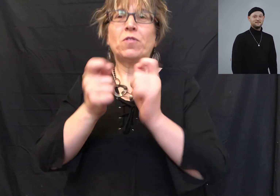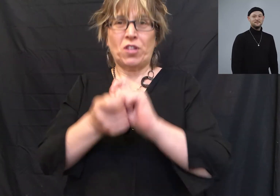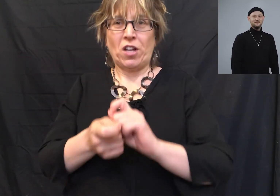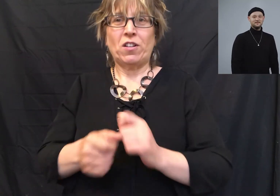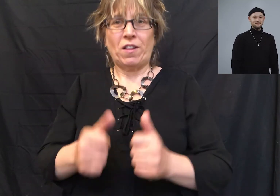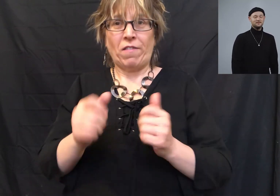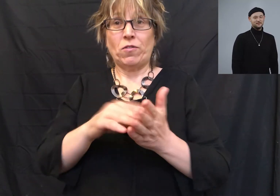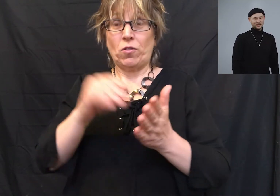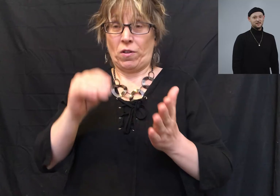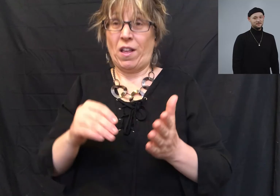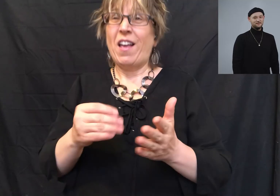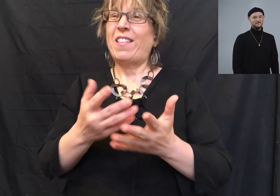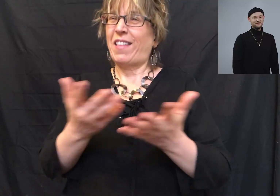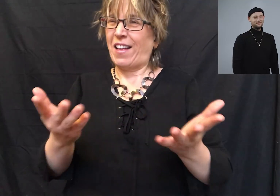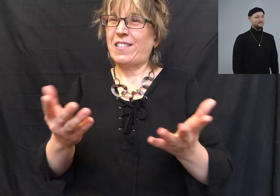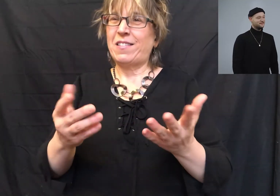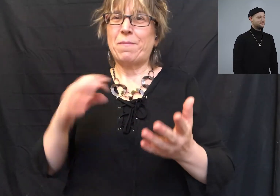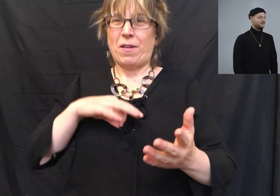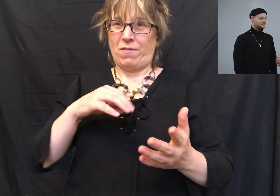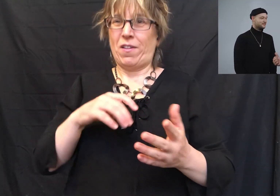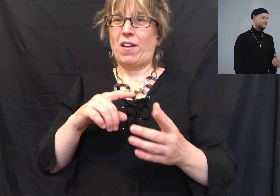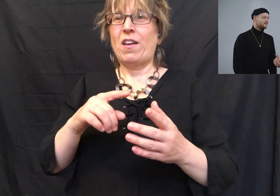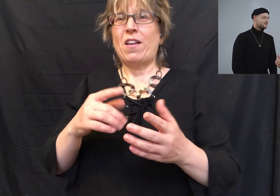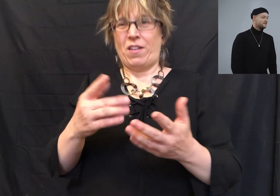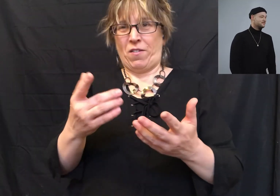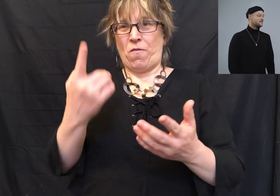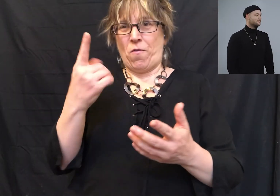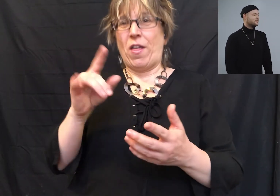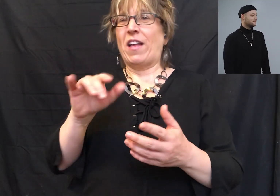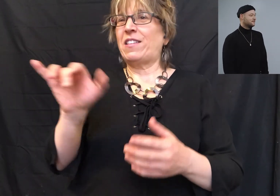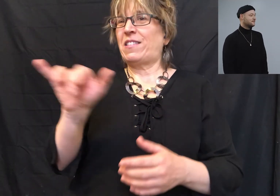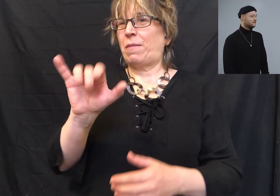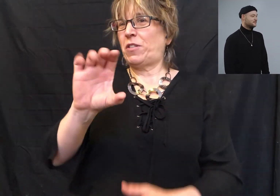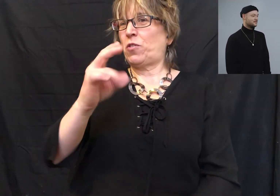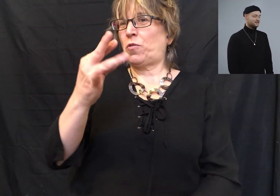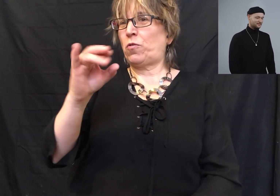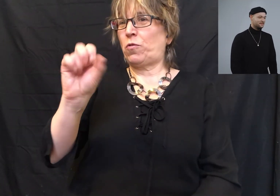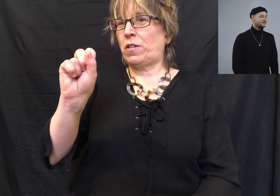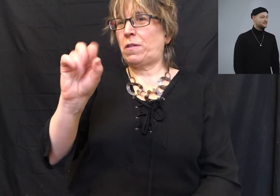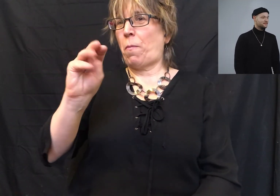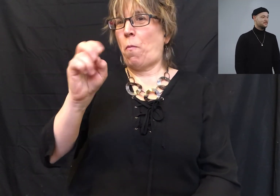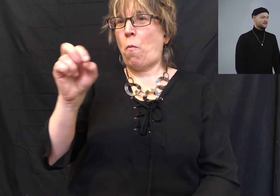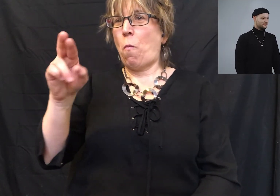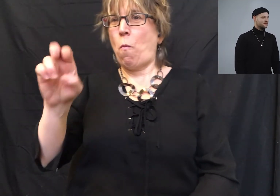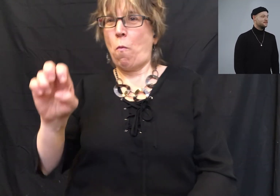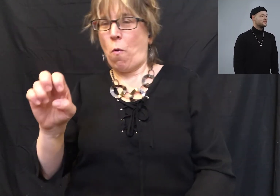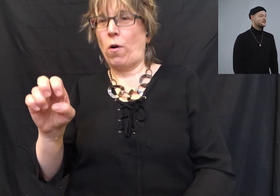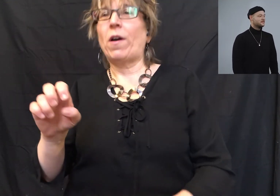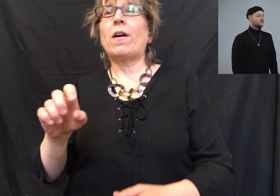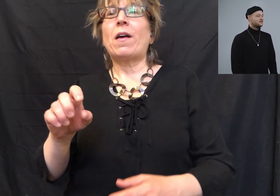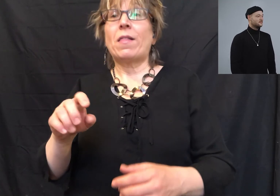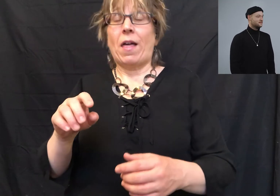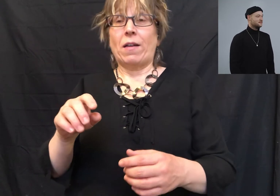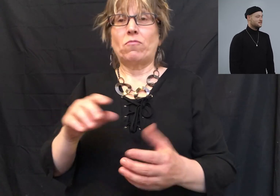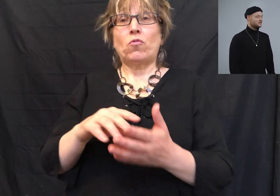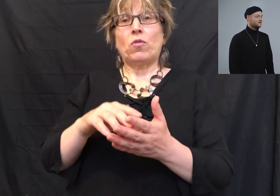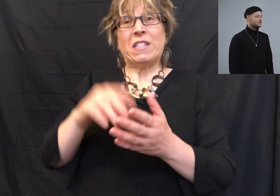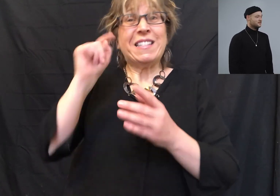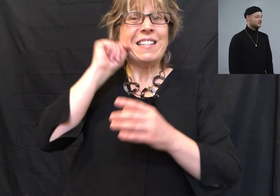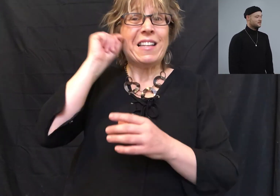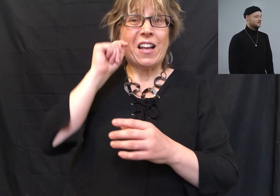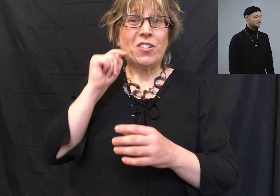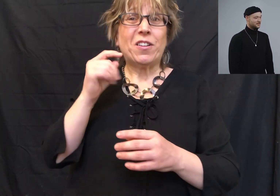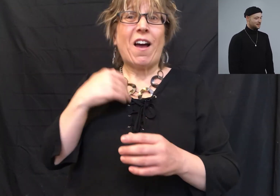things your giving is going to. This is, like Chris just said, this is a season when so many teenagers are dealing with mental health issues. So